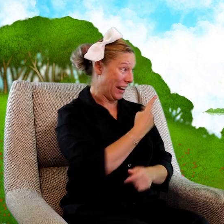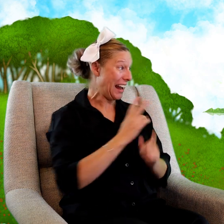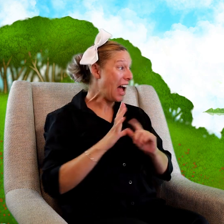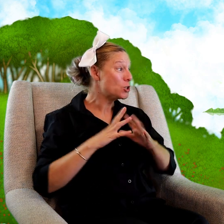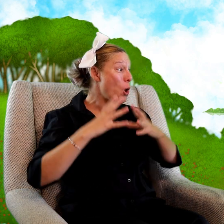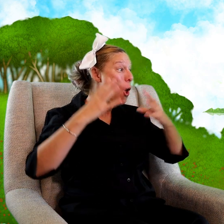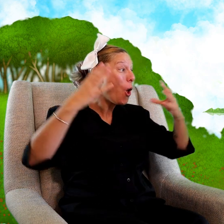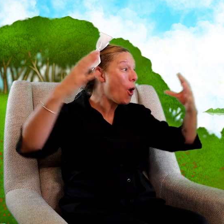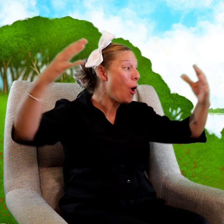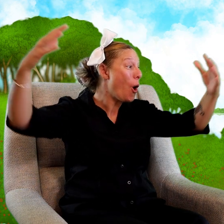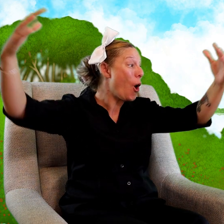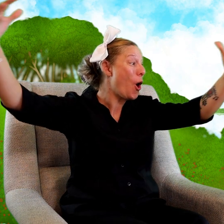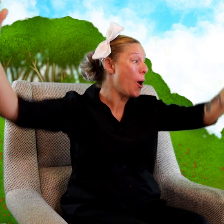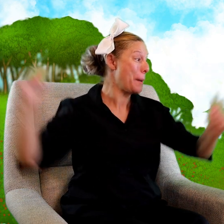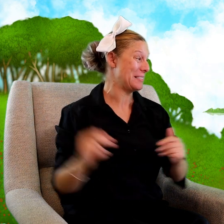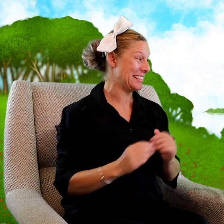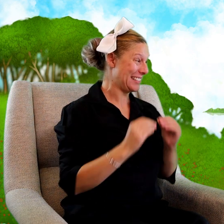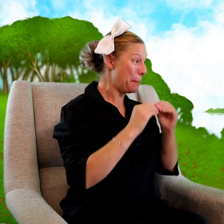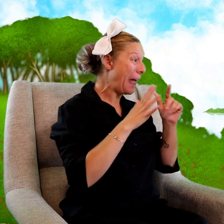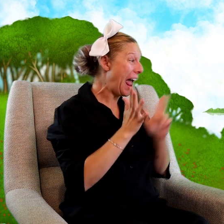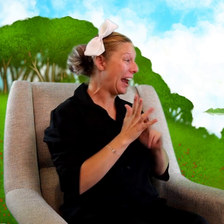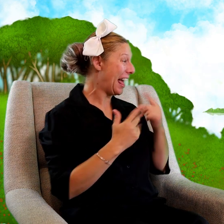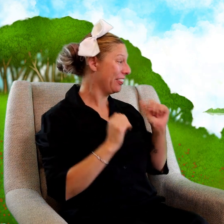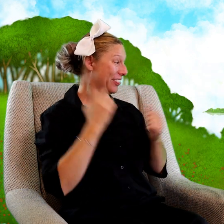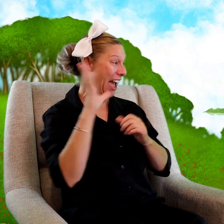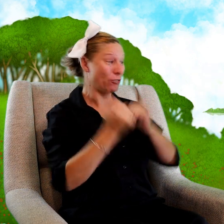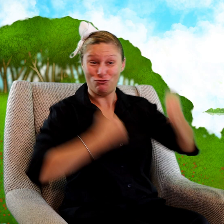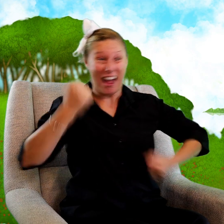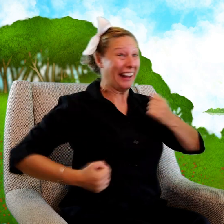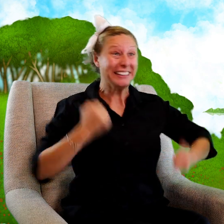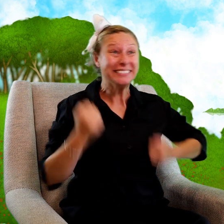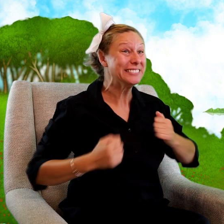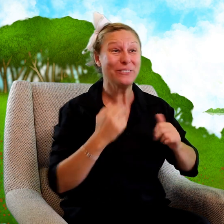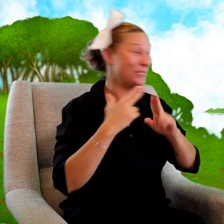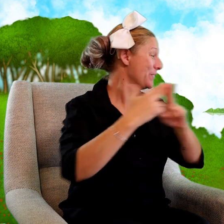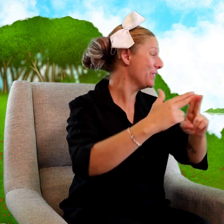We're doomed, said Ben, and they raced to the bath.